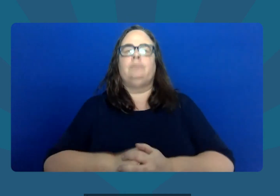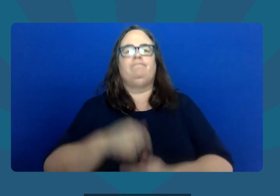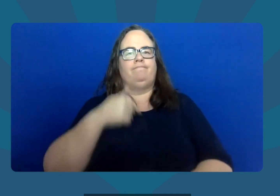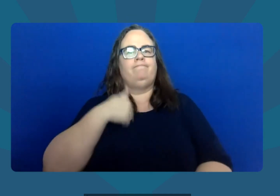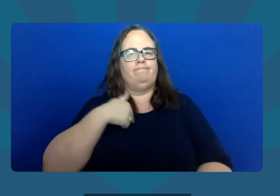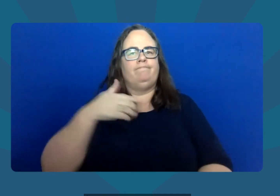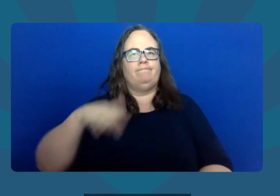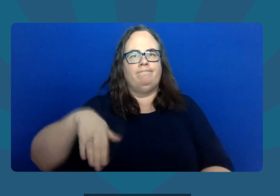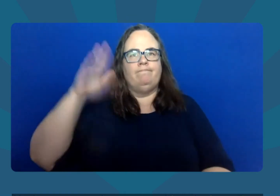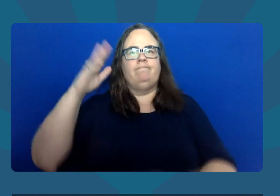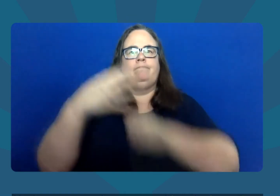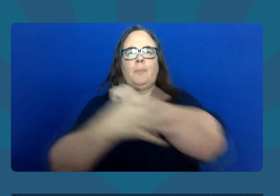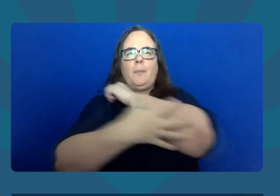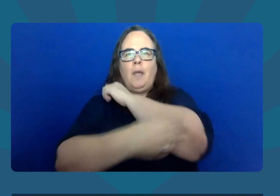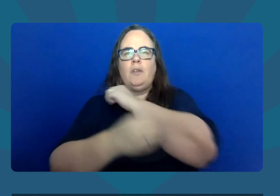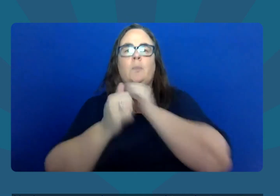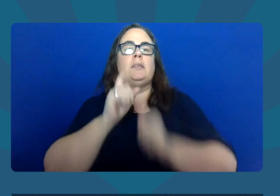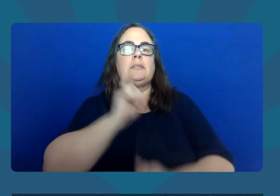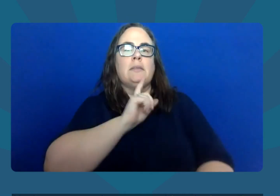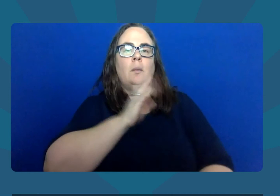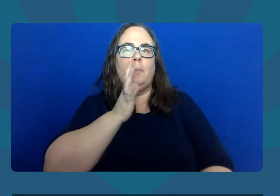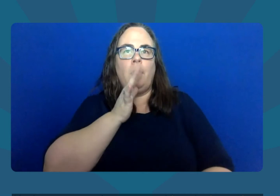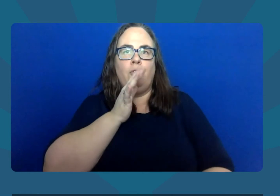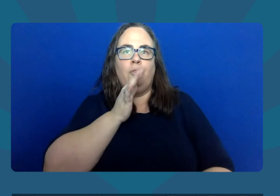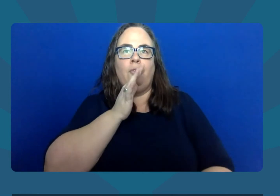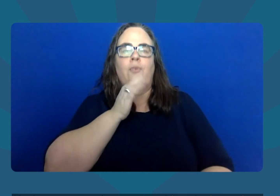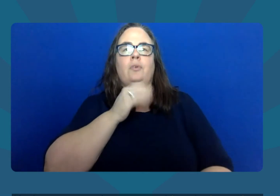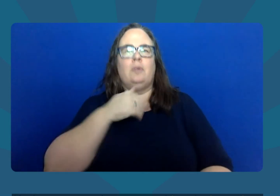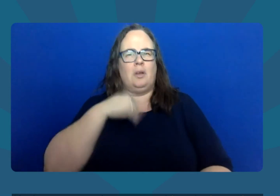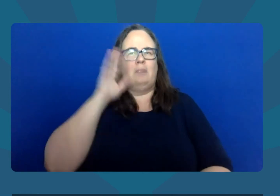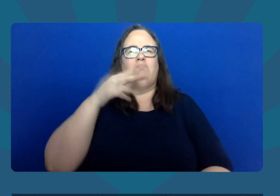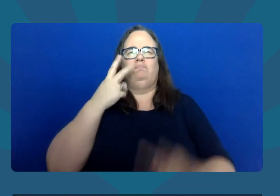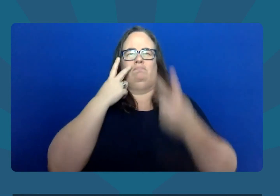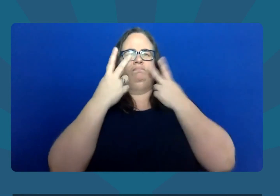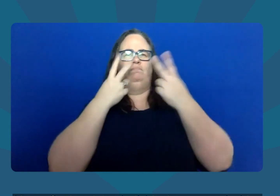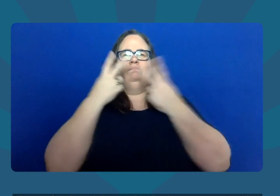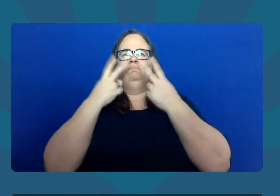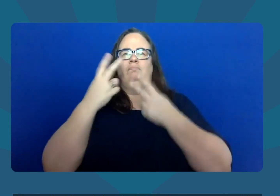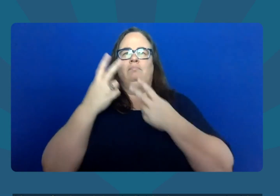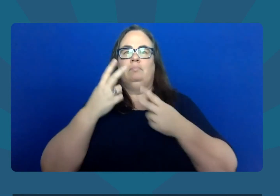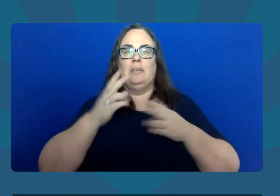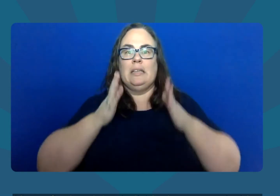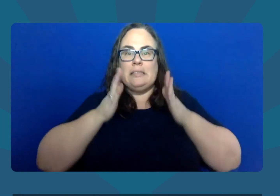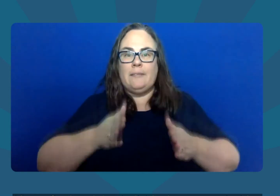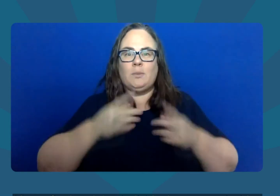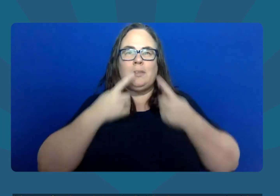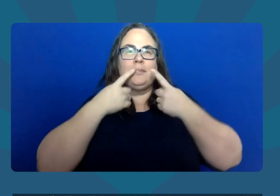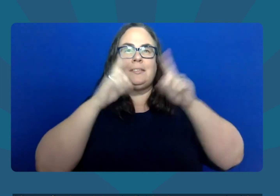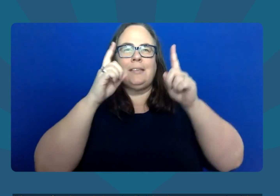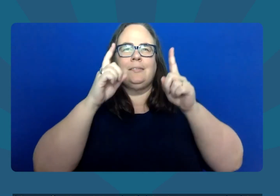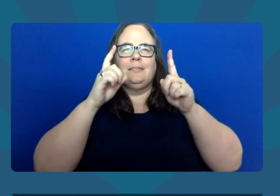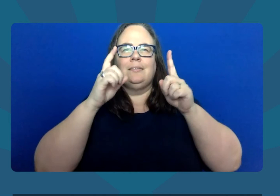government. Having grown up in poverty with a single mother, I know firsthand